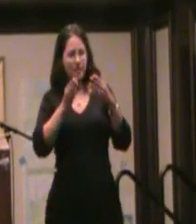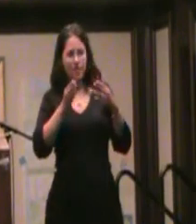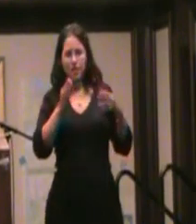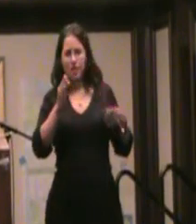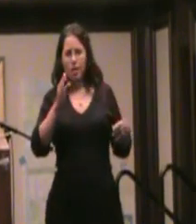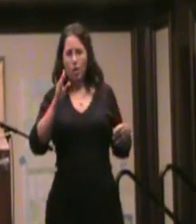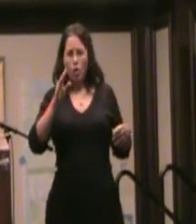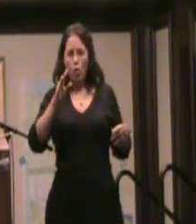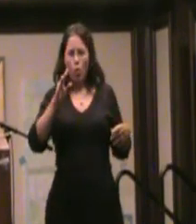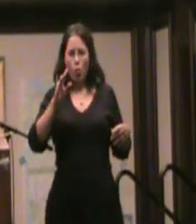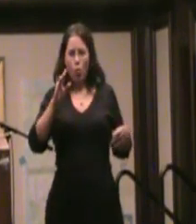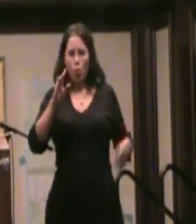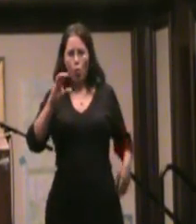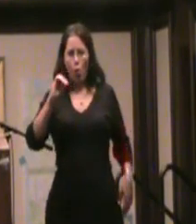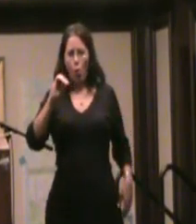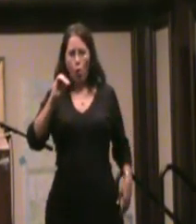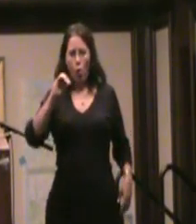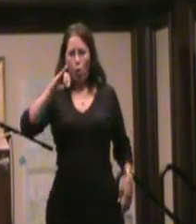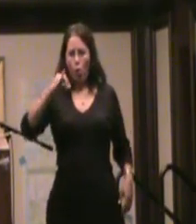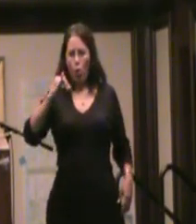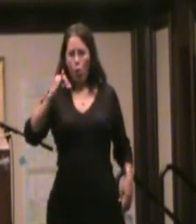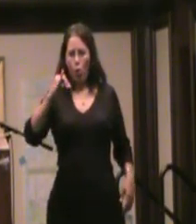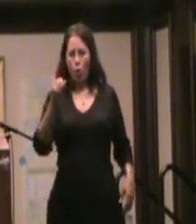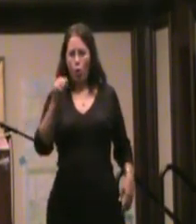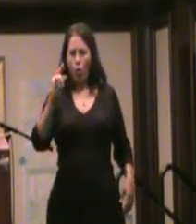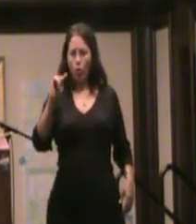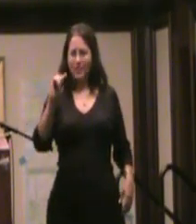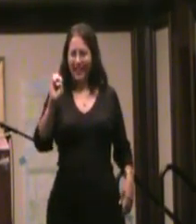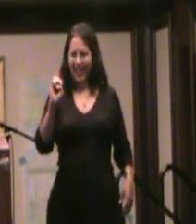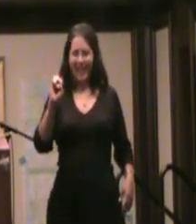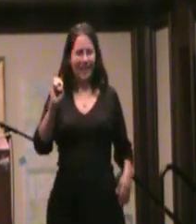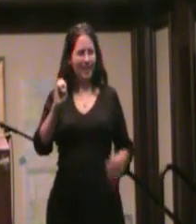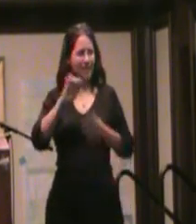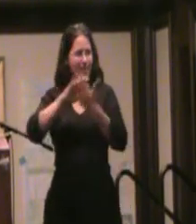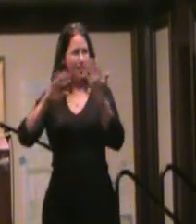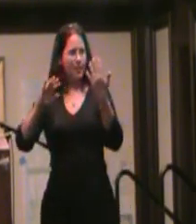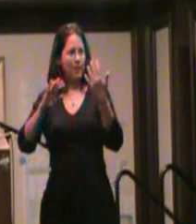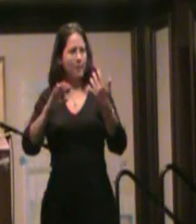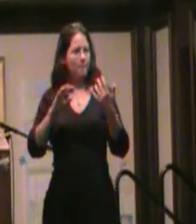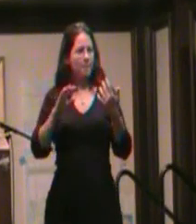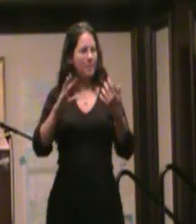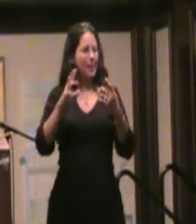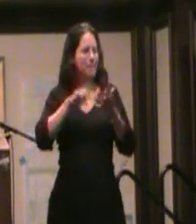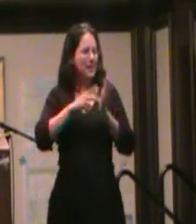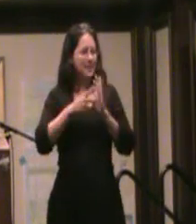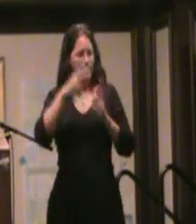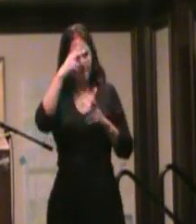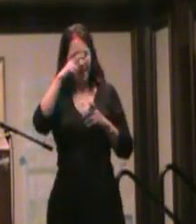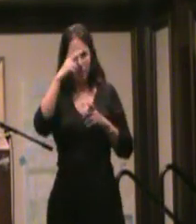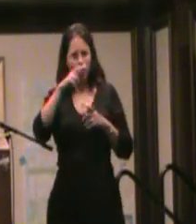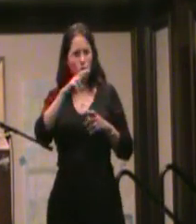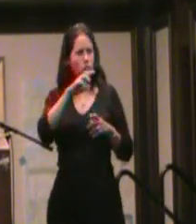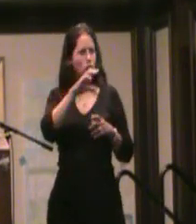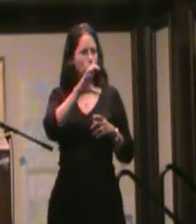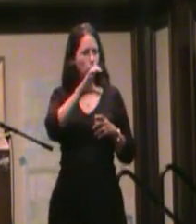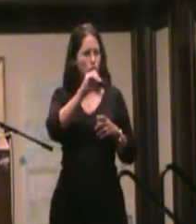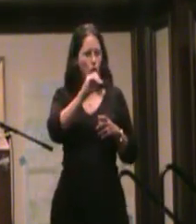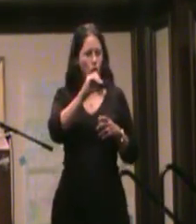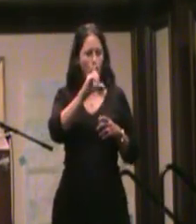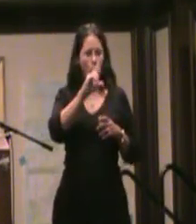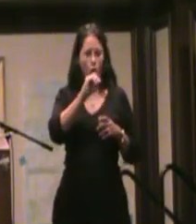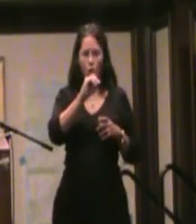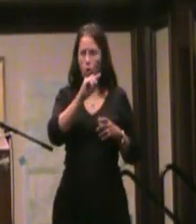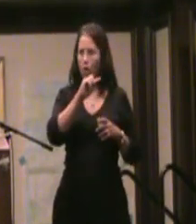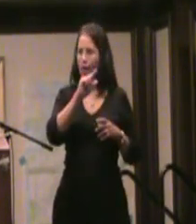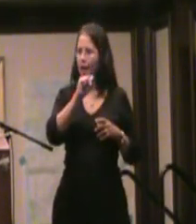Nahuatl, okay, the language of the Aztecs. So that's where we get tomato and chocolate. They all have that in it. Yes? Just